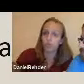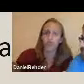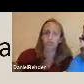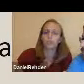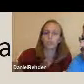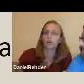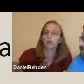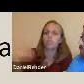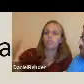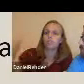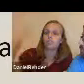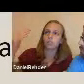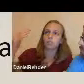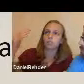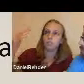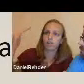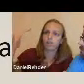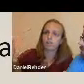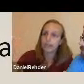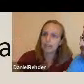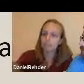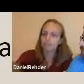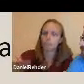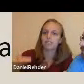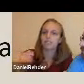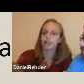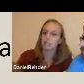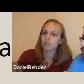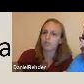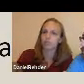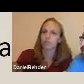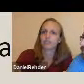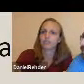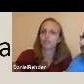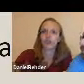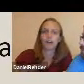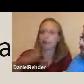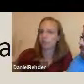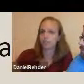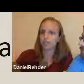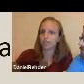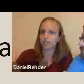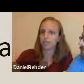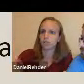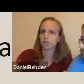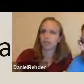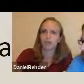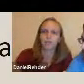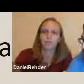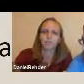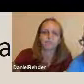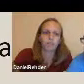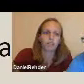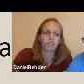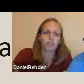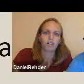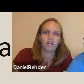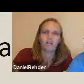new culture. So this was a very safe environment for us to have all of these new experiences happening.